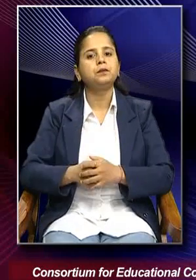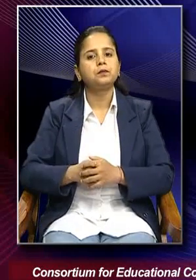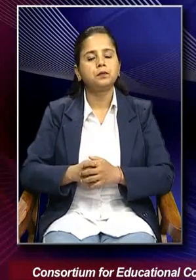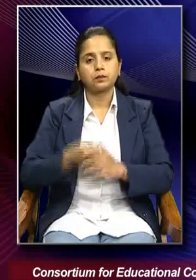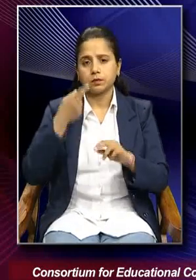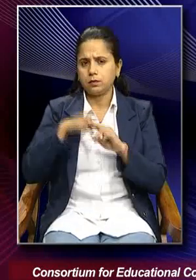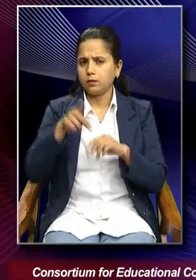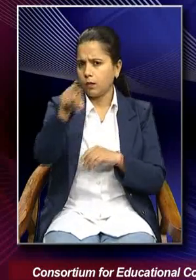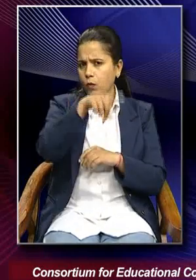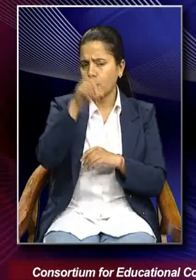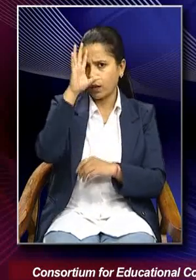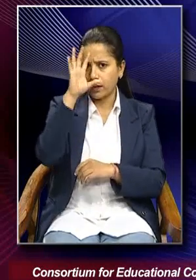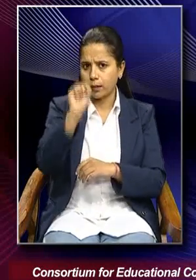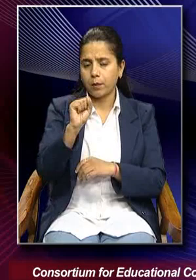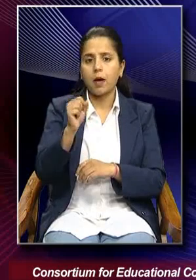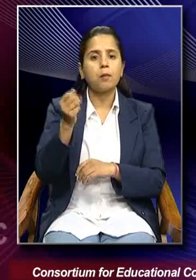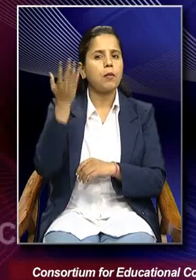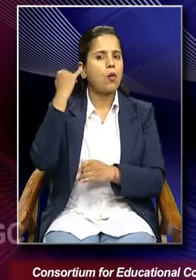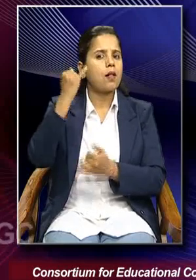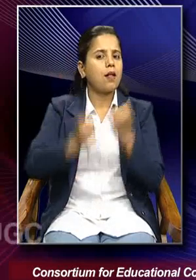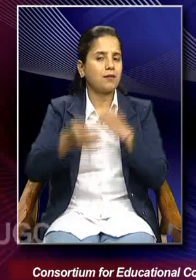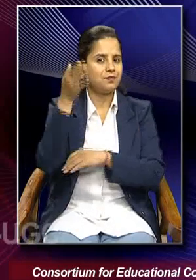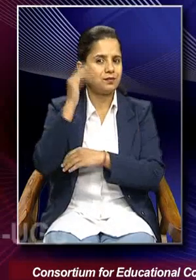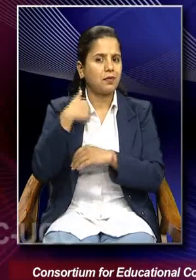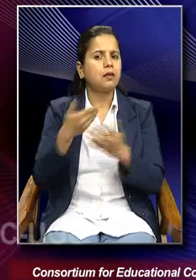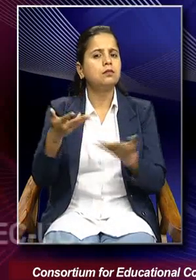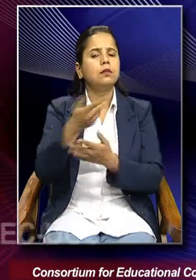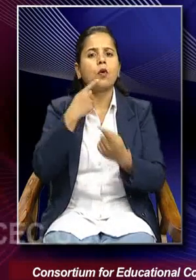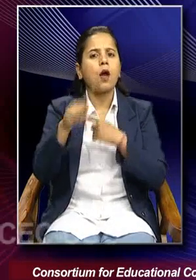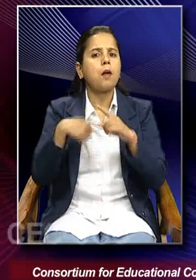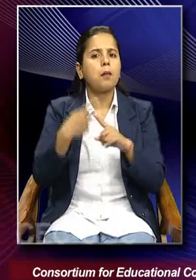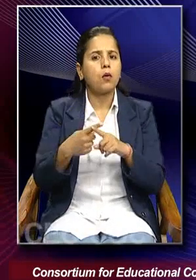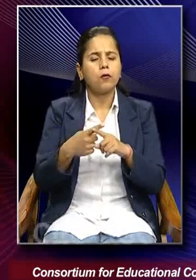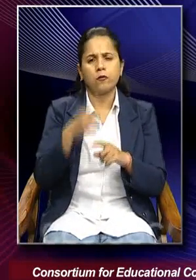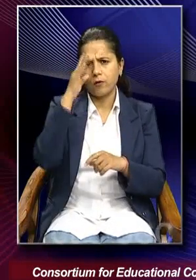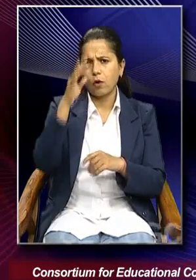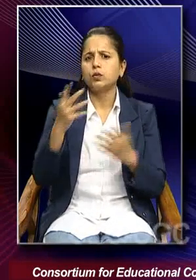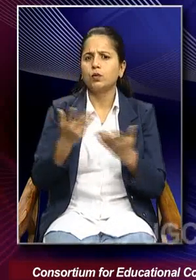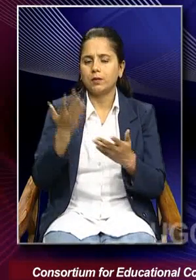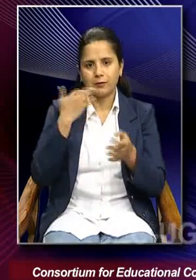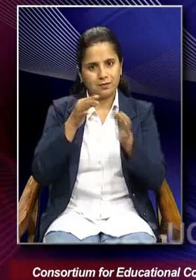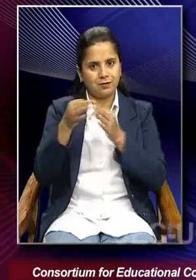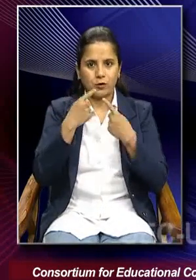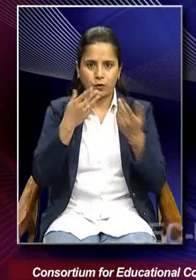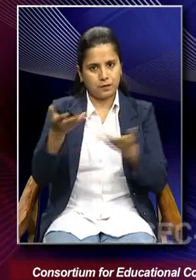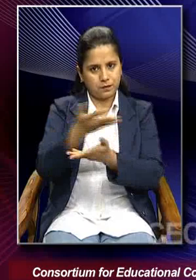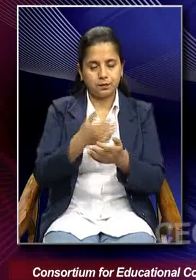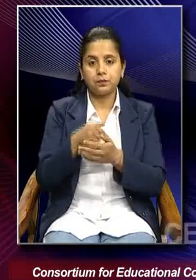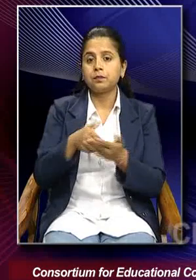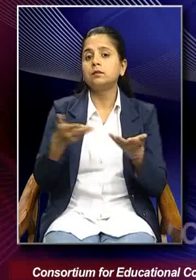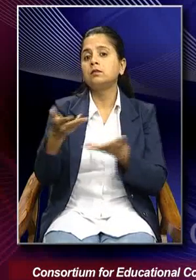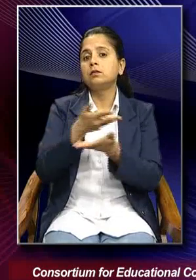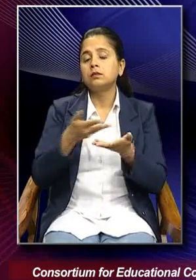If you remember, in the last lecture, we discussed what is philosophy. And in